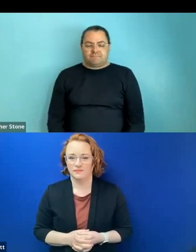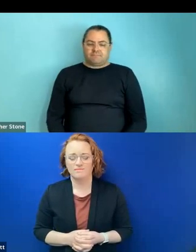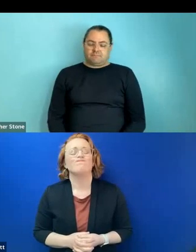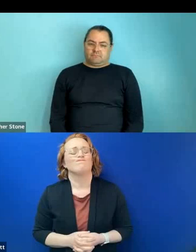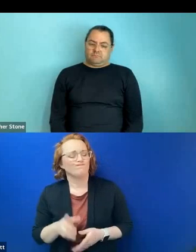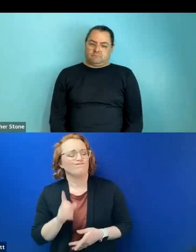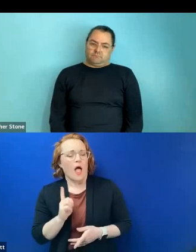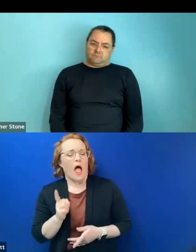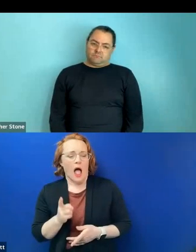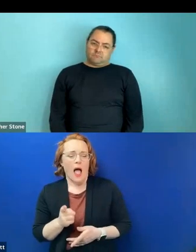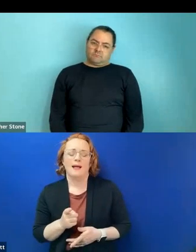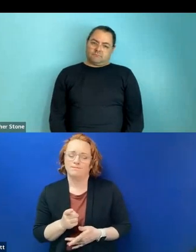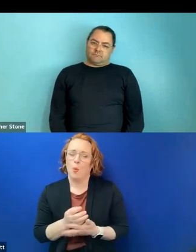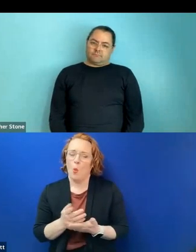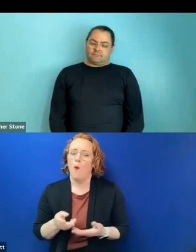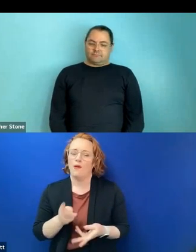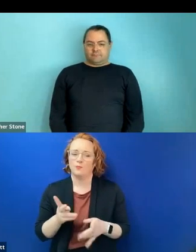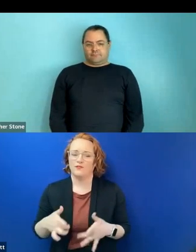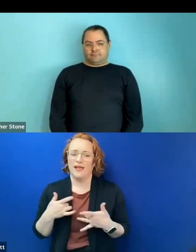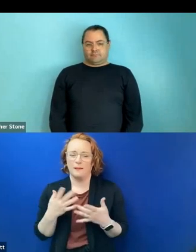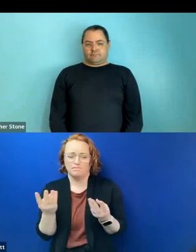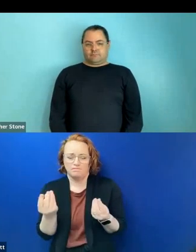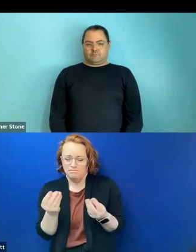have some connection to sign language, either